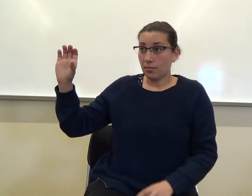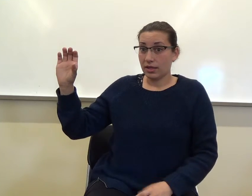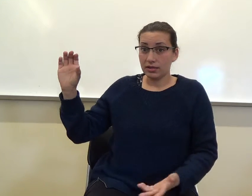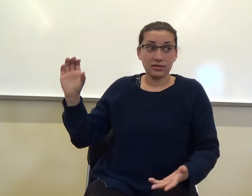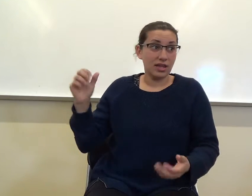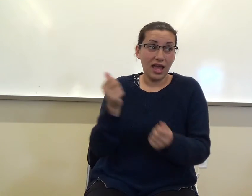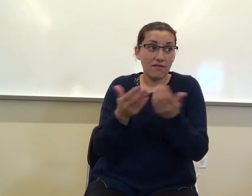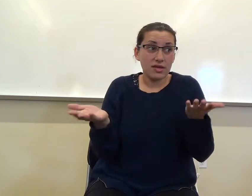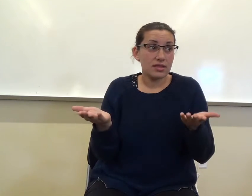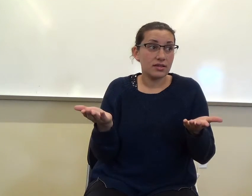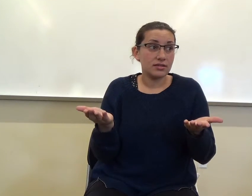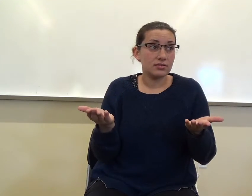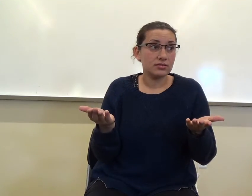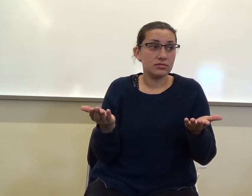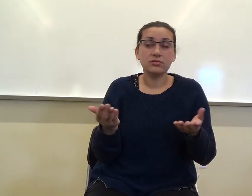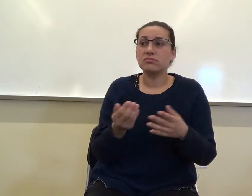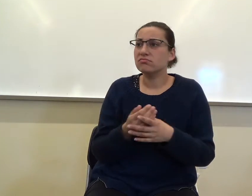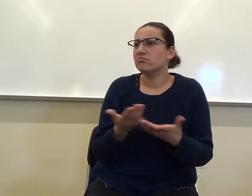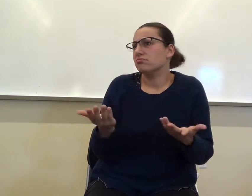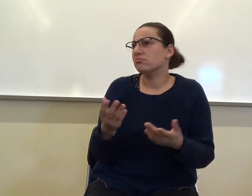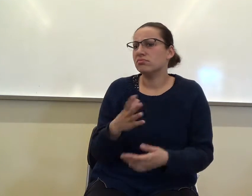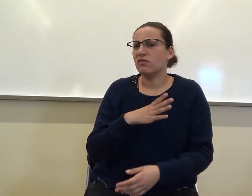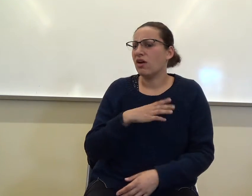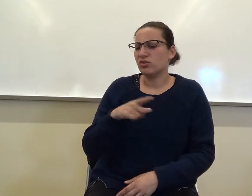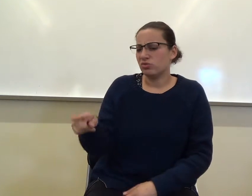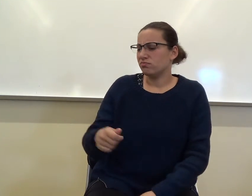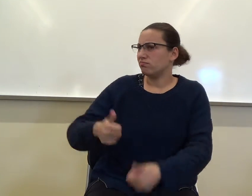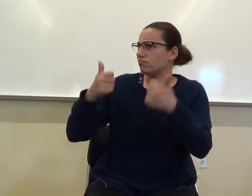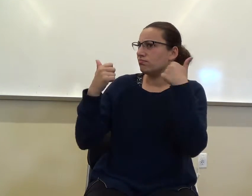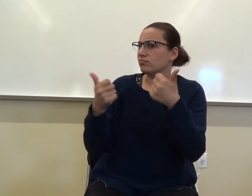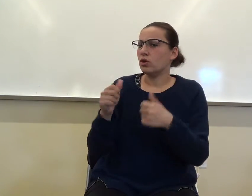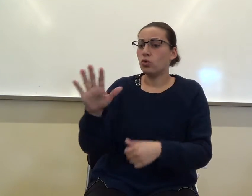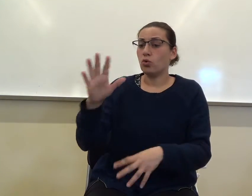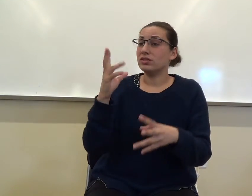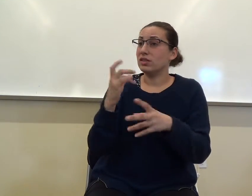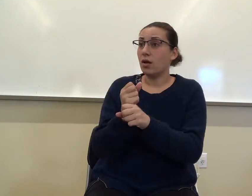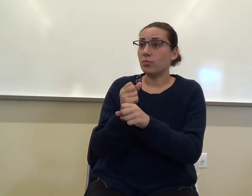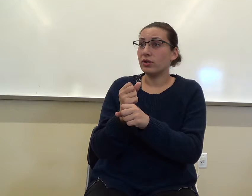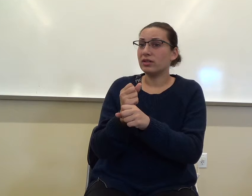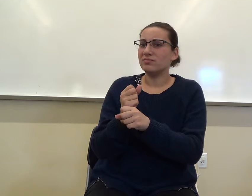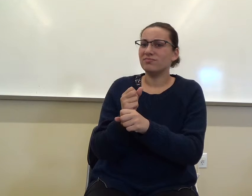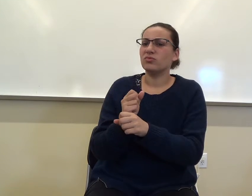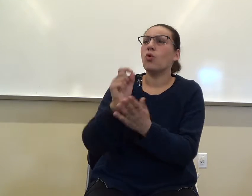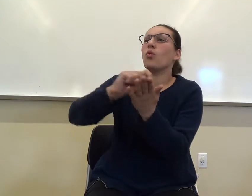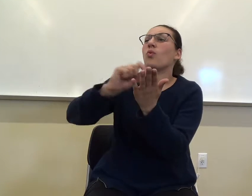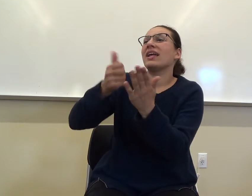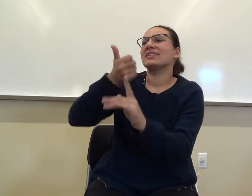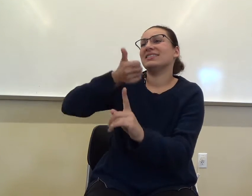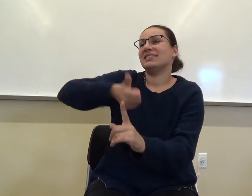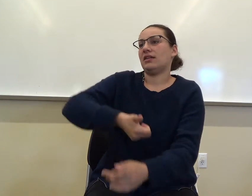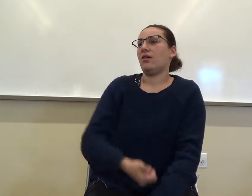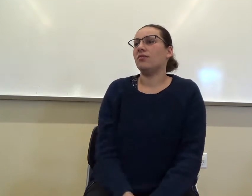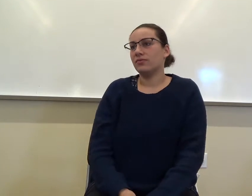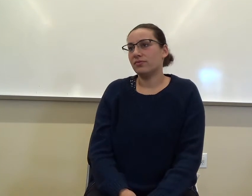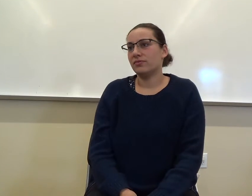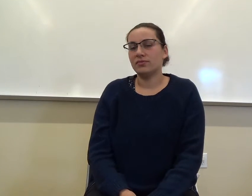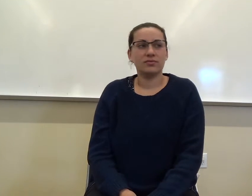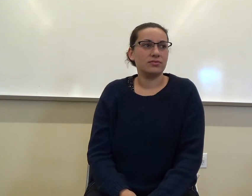tell you about the topic, your summary is going to write itself. You're going to say, oh, okay,